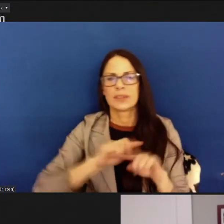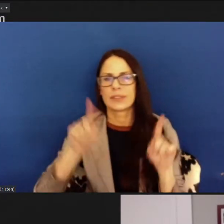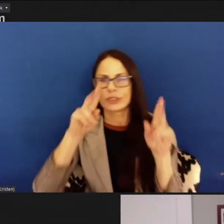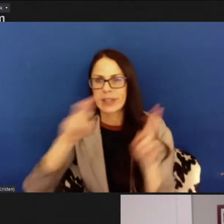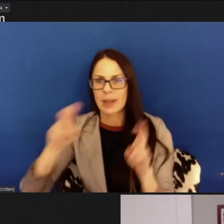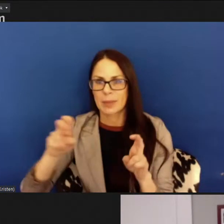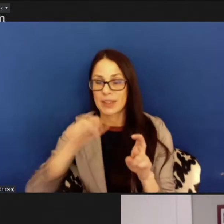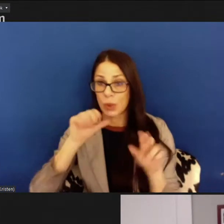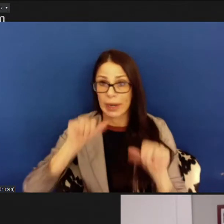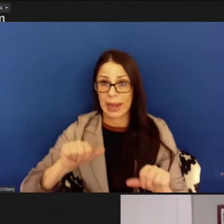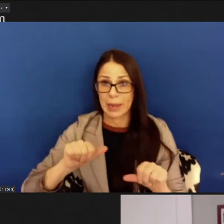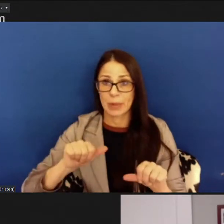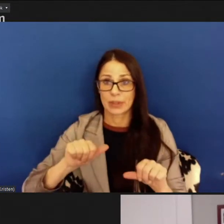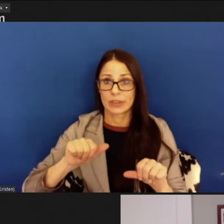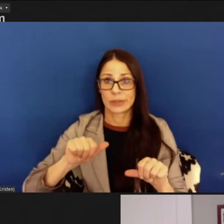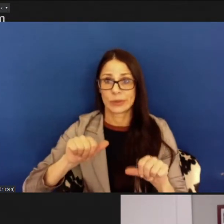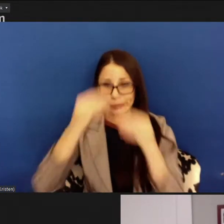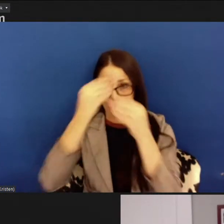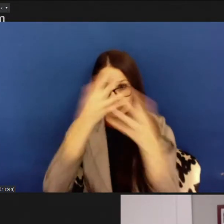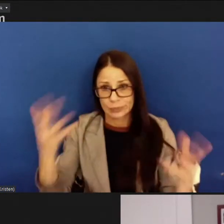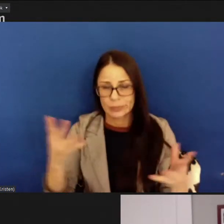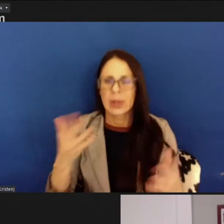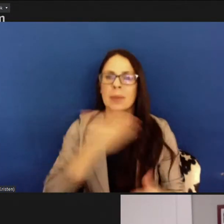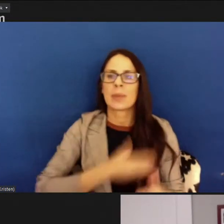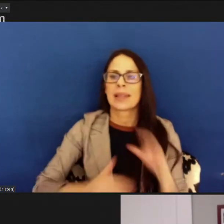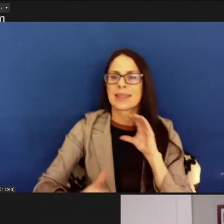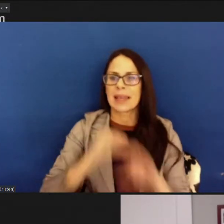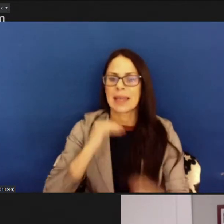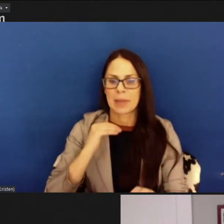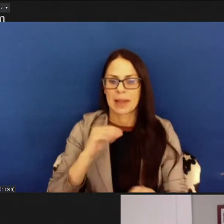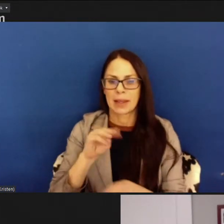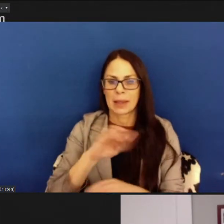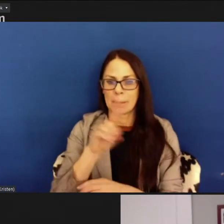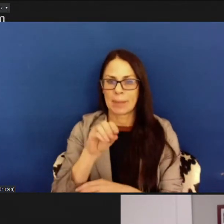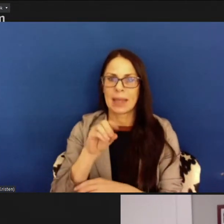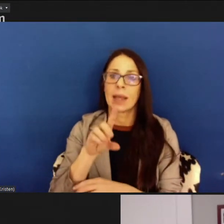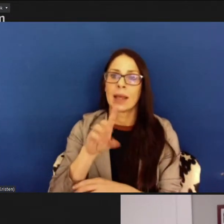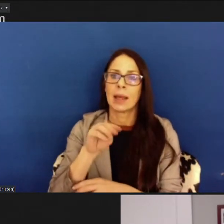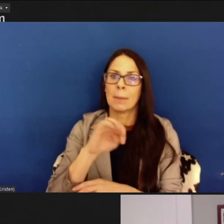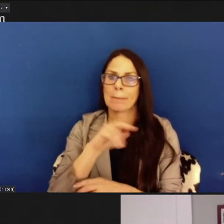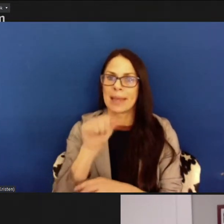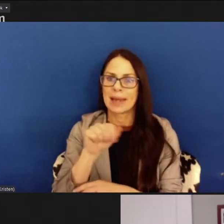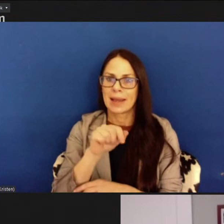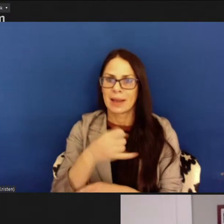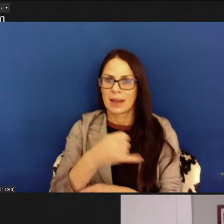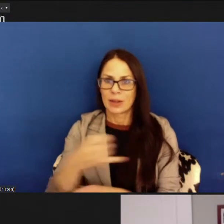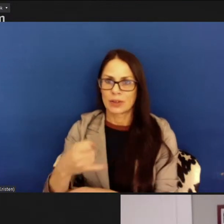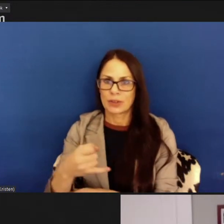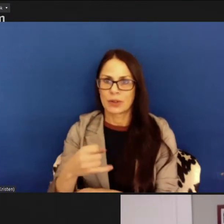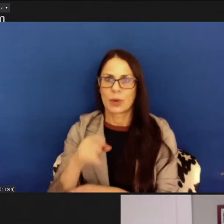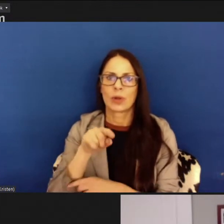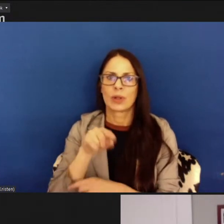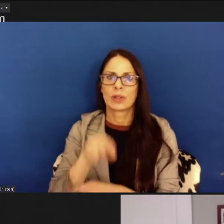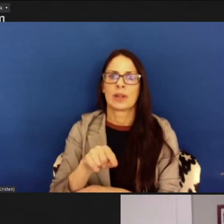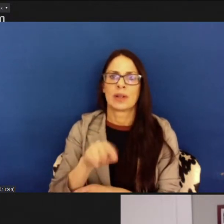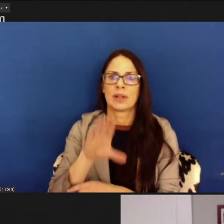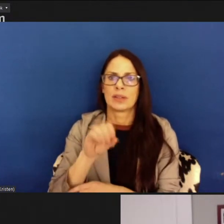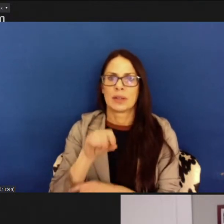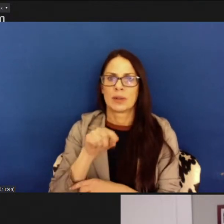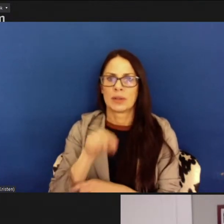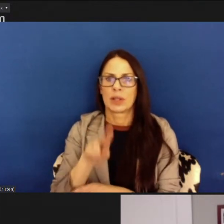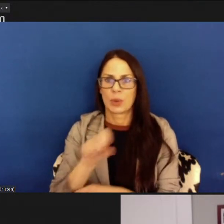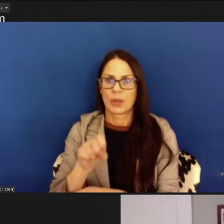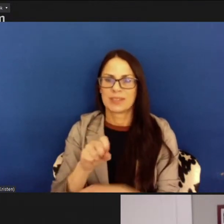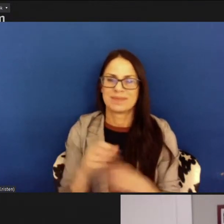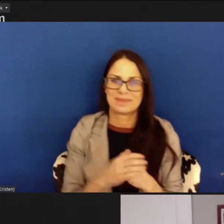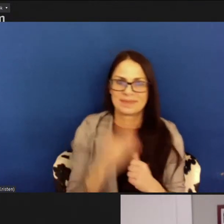afternoon, please email us at media_info@state.co.us. We appreciate you joining us this afternoon. Have a good rest of your day.